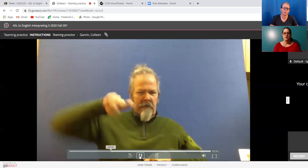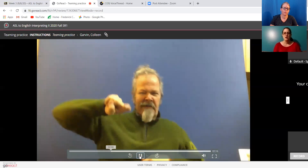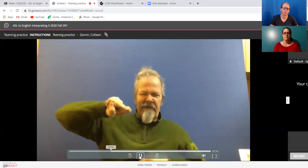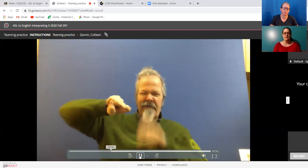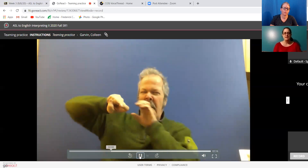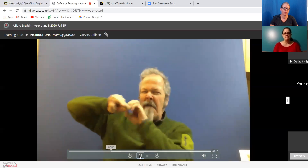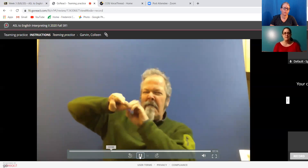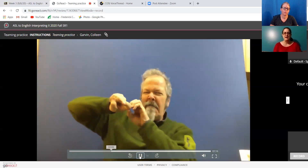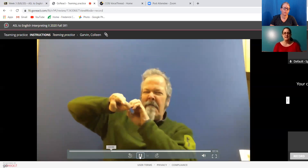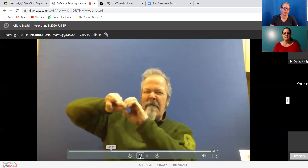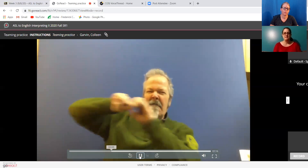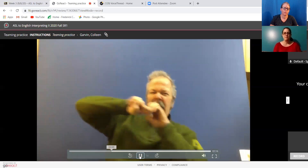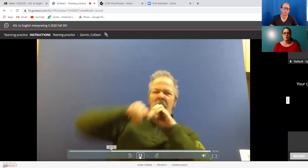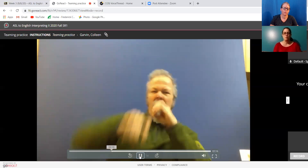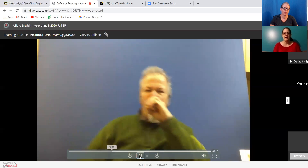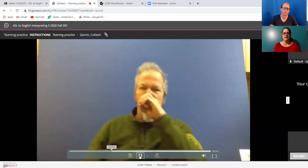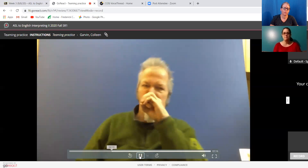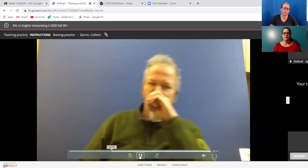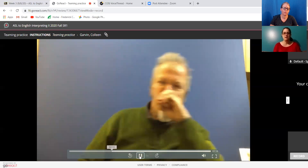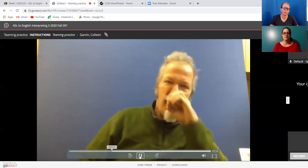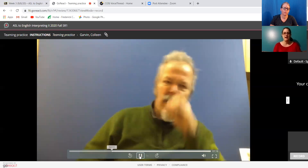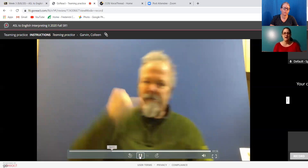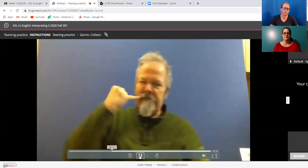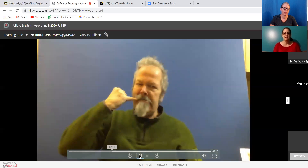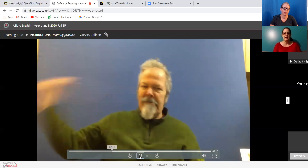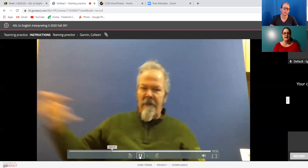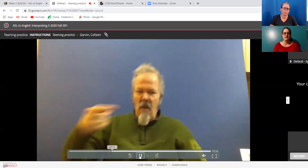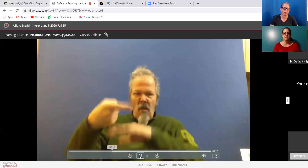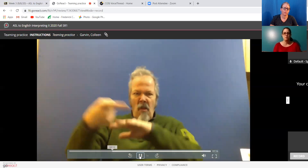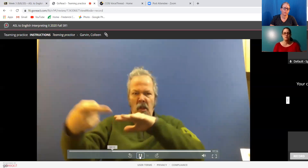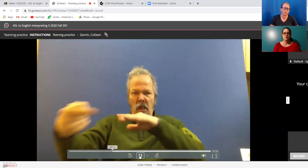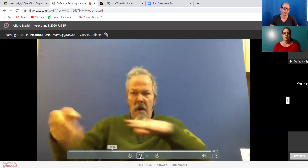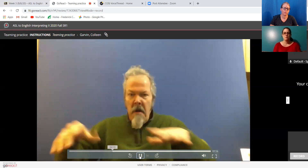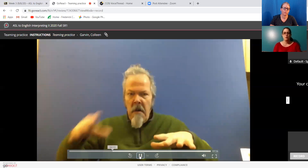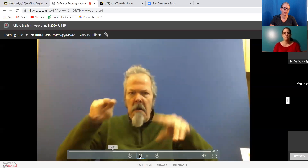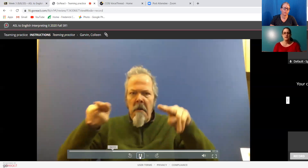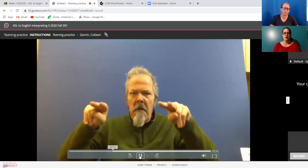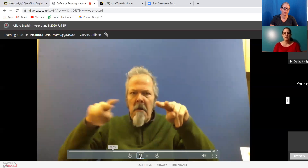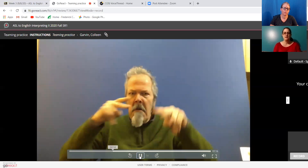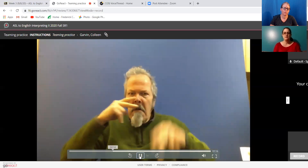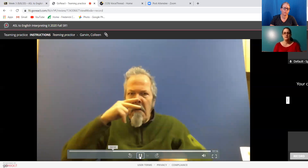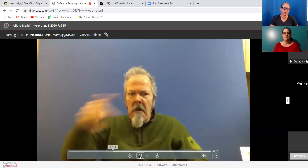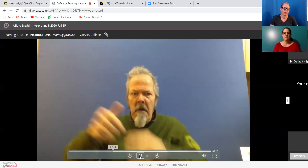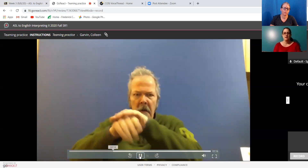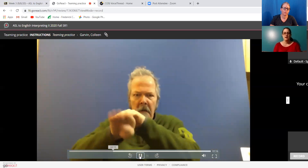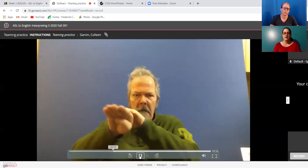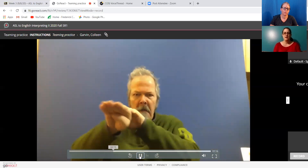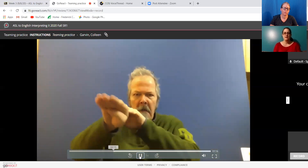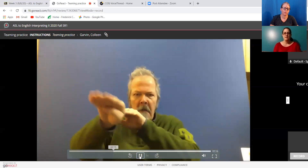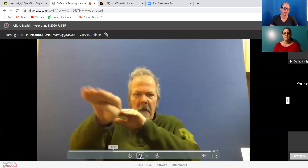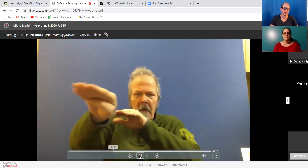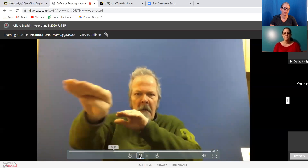hook, but he didn't bite it the typical way. He bit it on the outside edge, and he was pulling on it